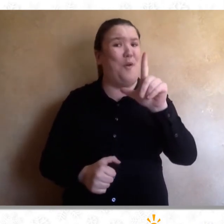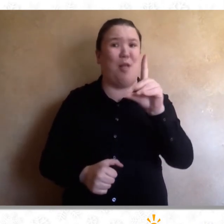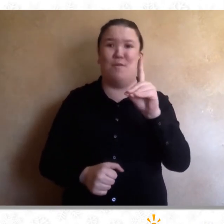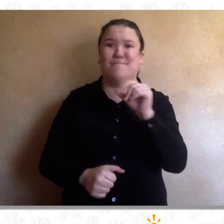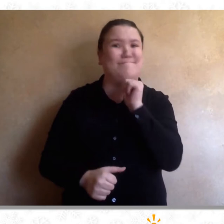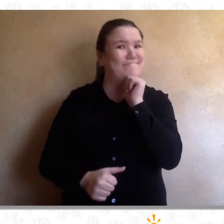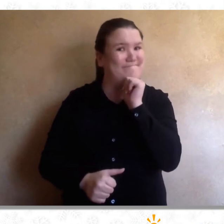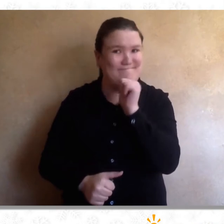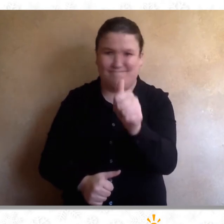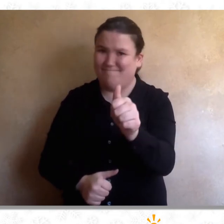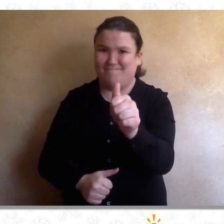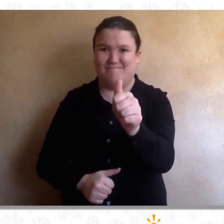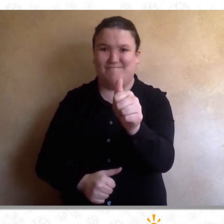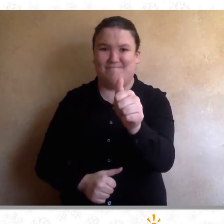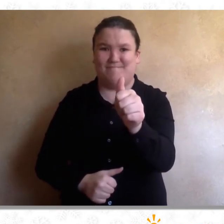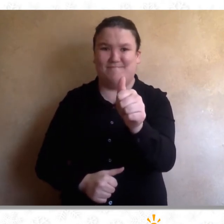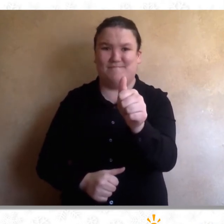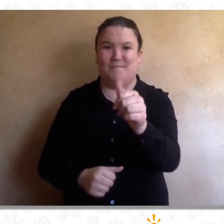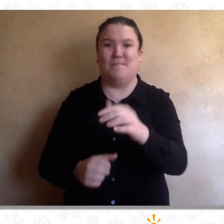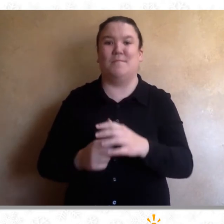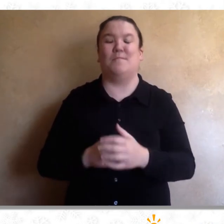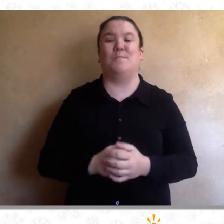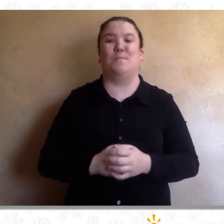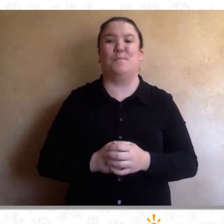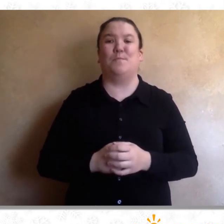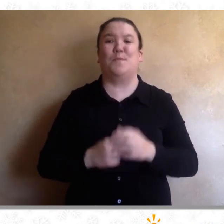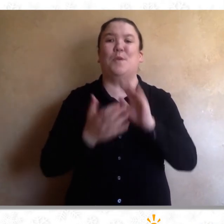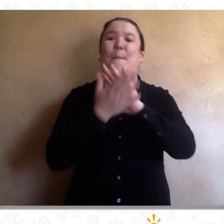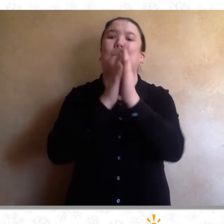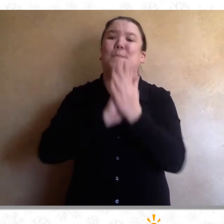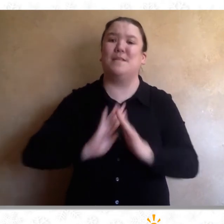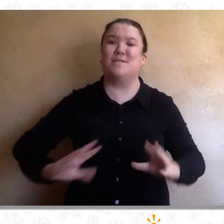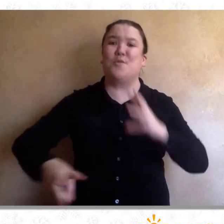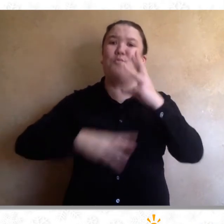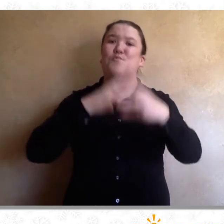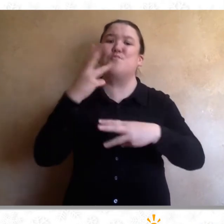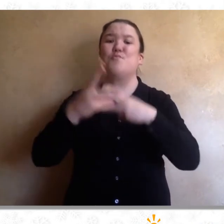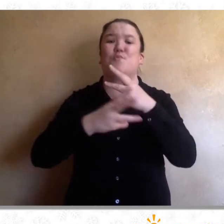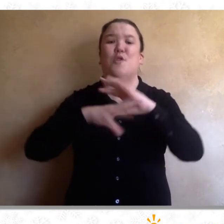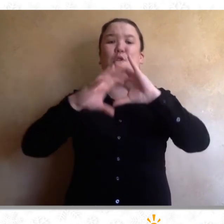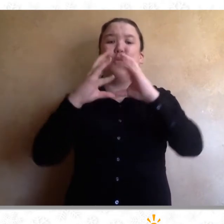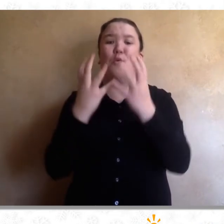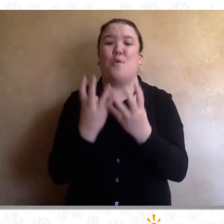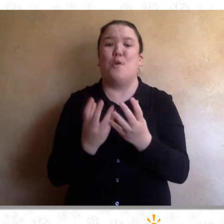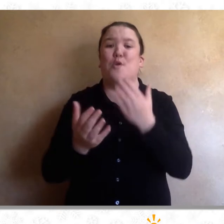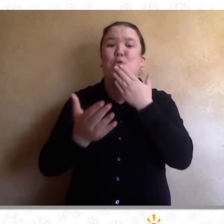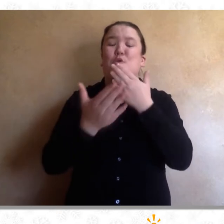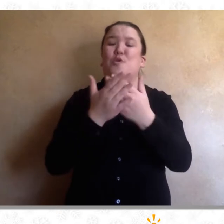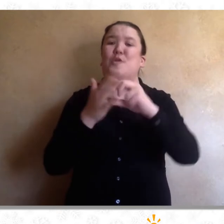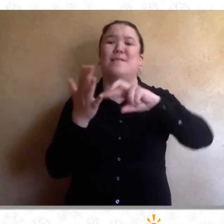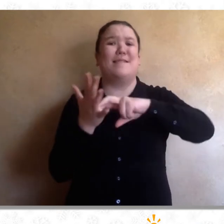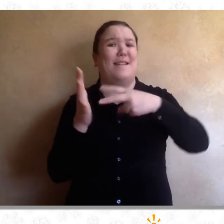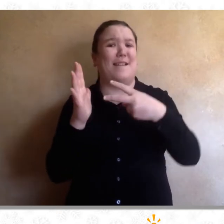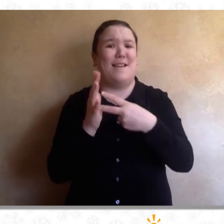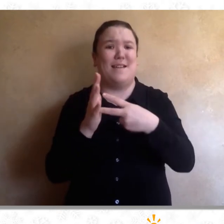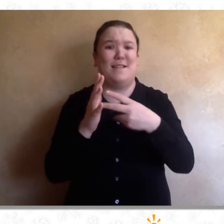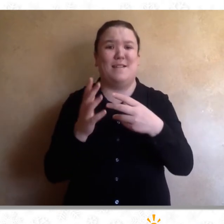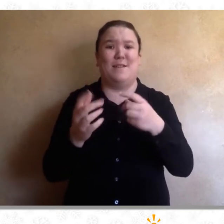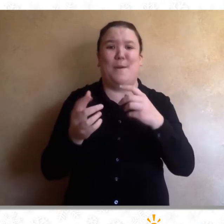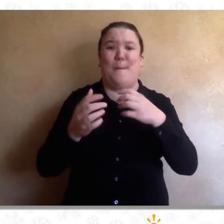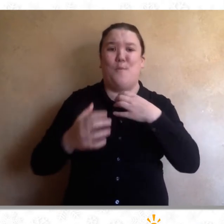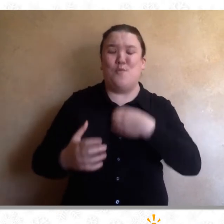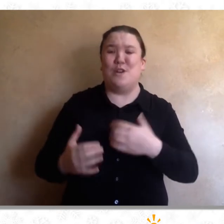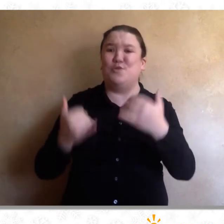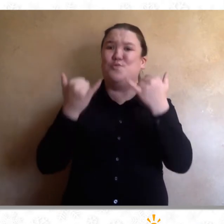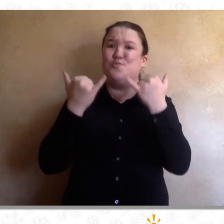warn this ain't a cold. Peace on the earth, goodwill